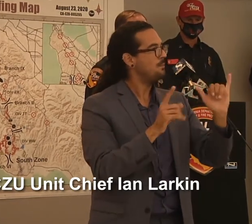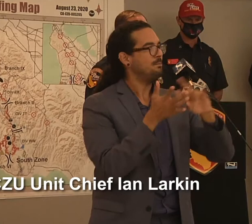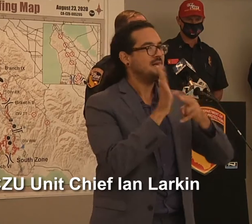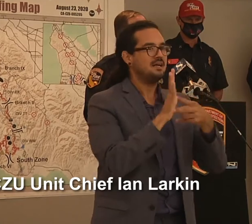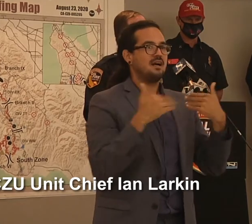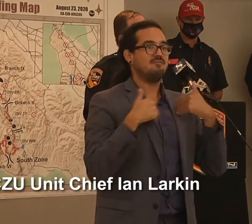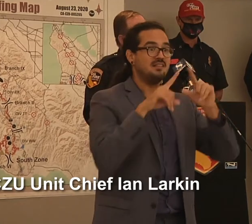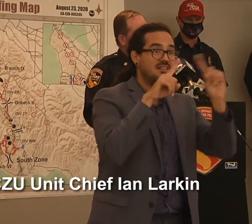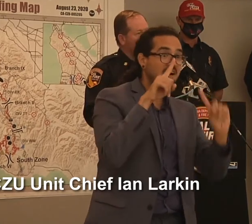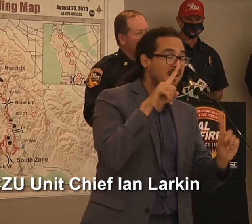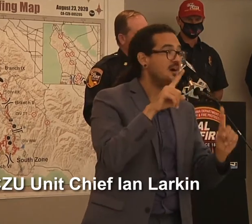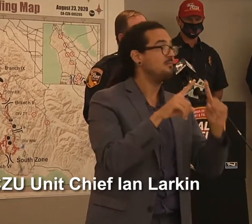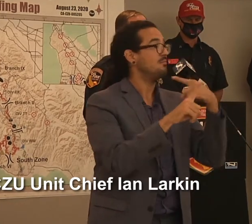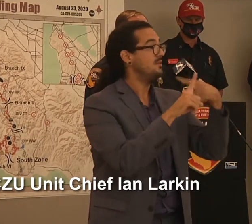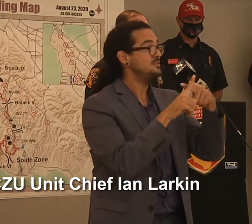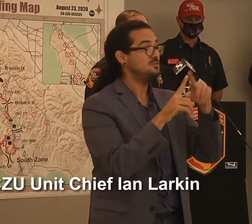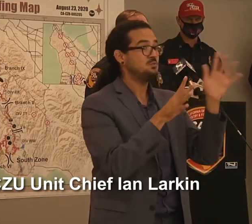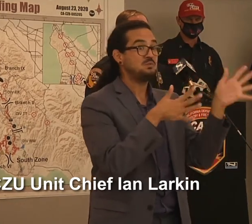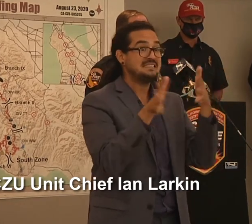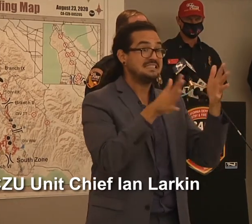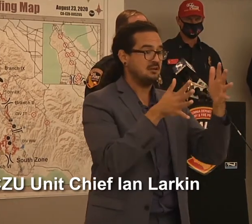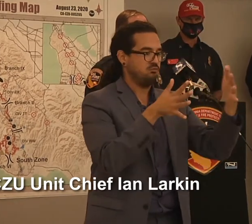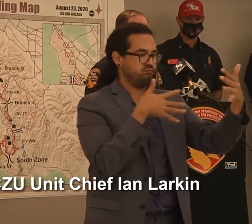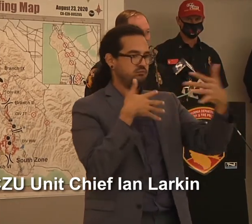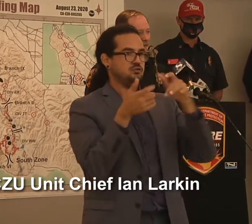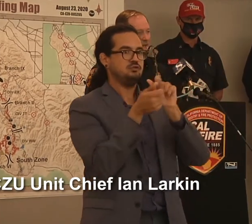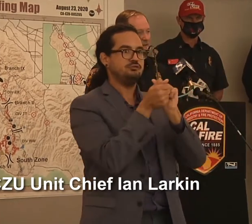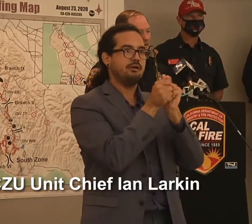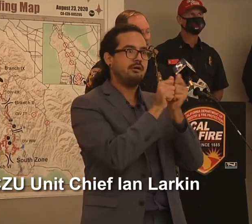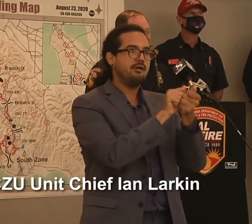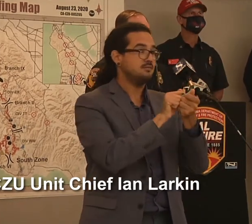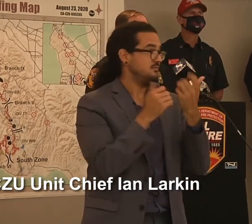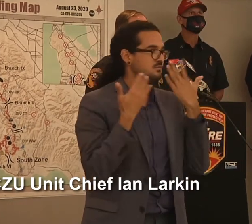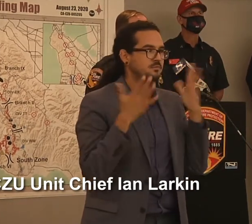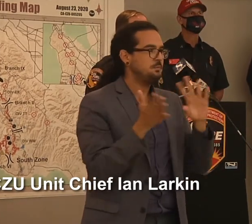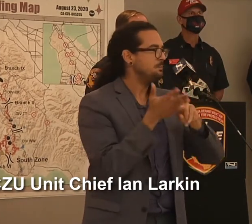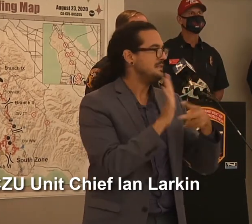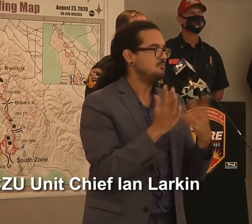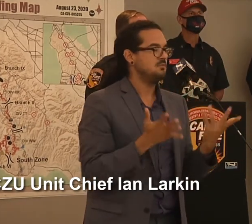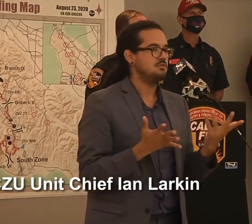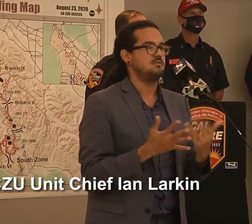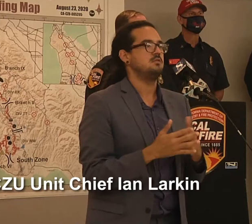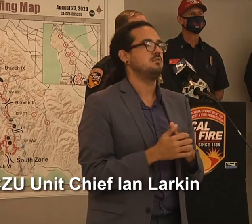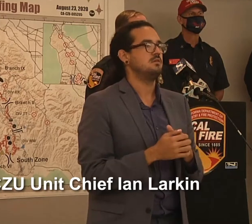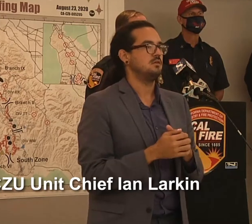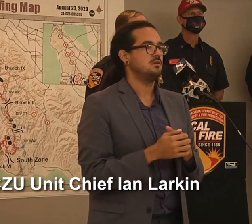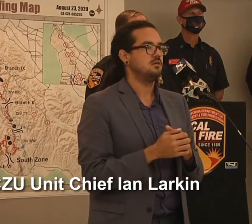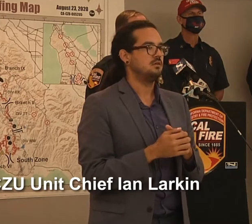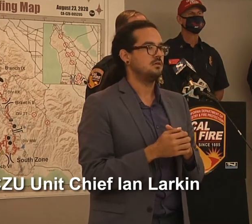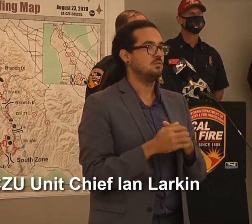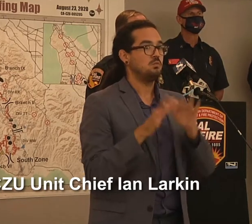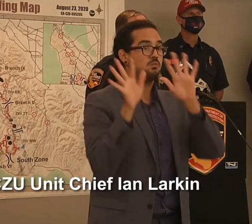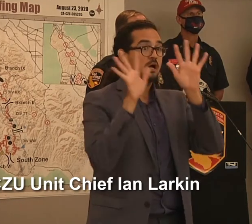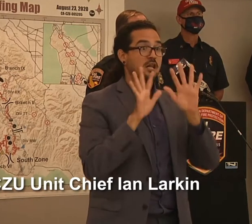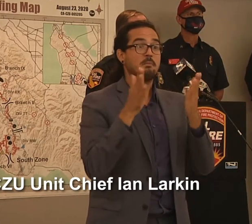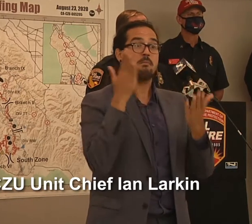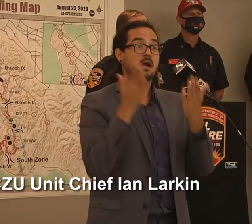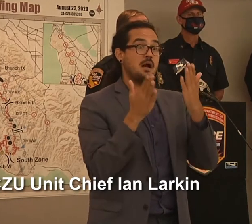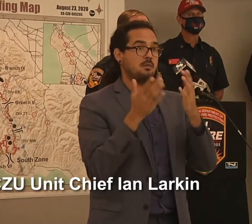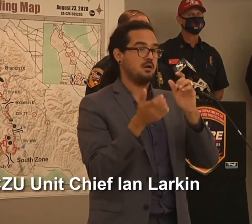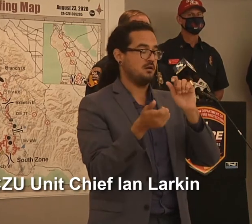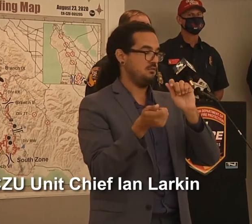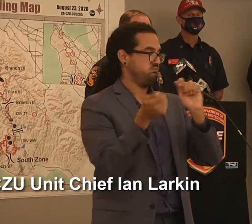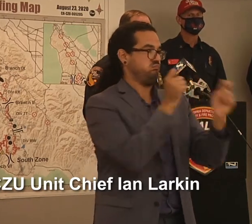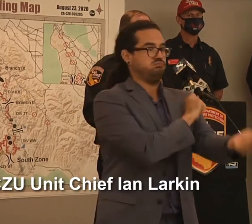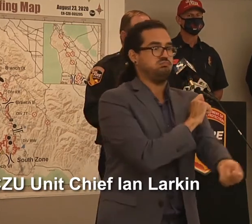speeds are actually going to be in and around the fire. This still has potential to be a devastating situation for those that remain in that fire